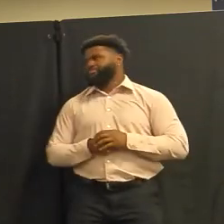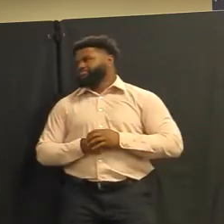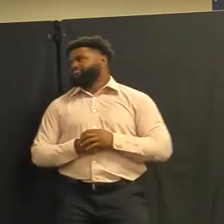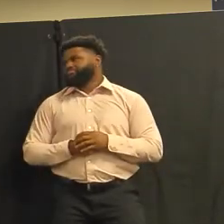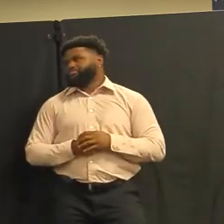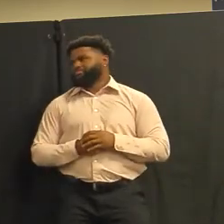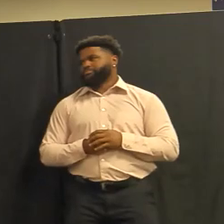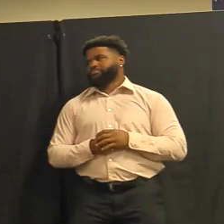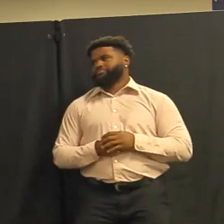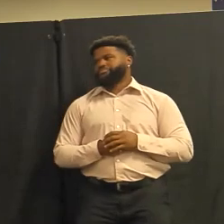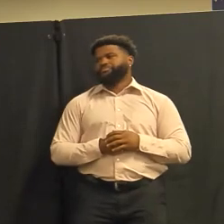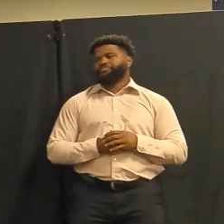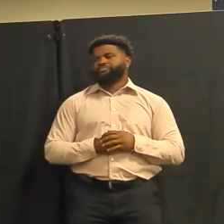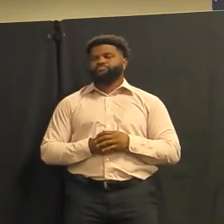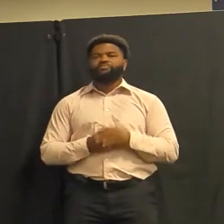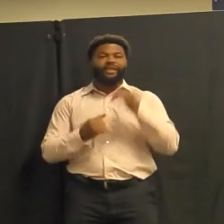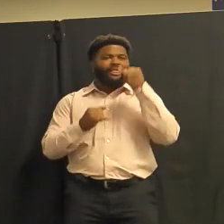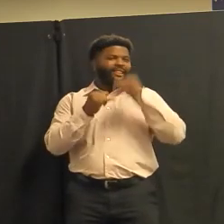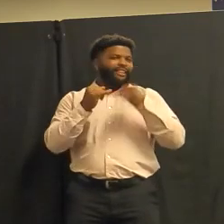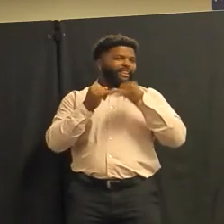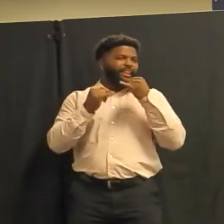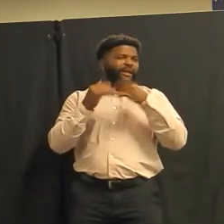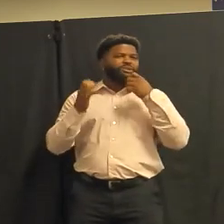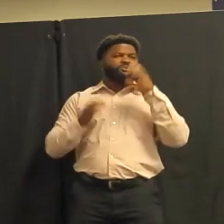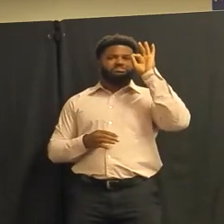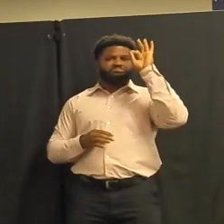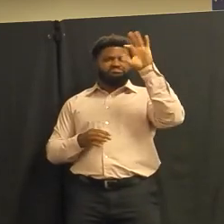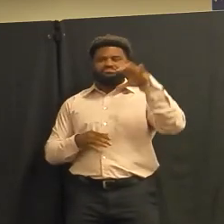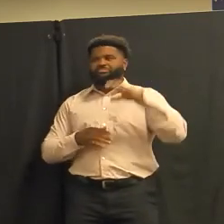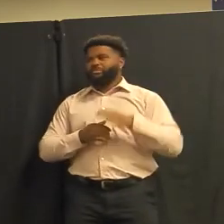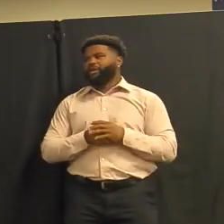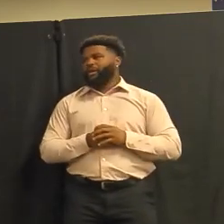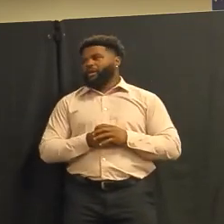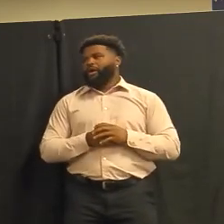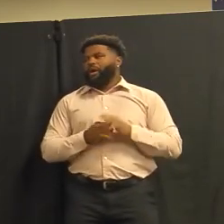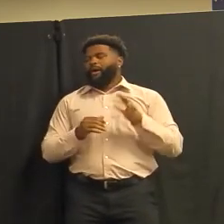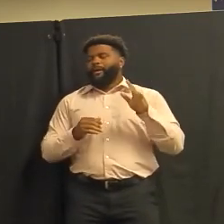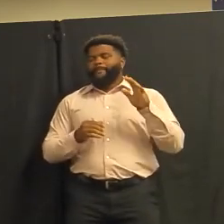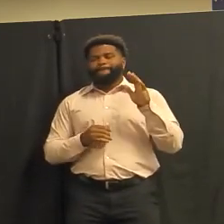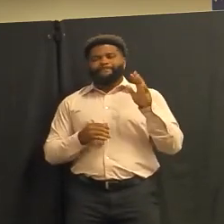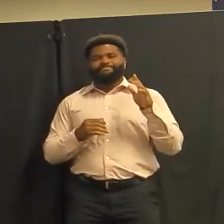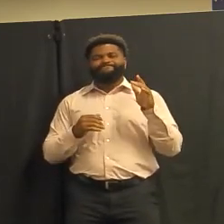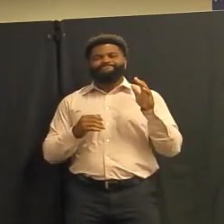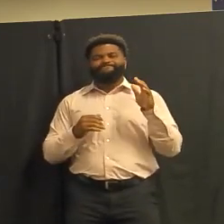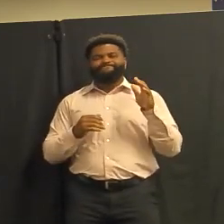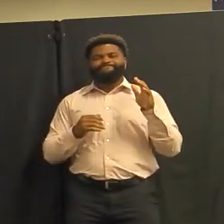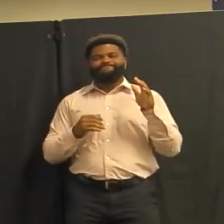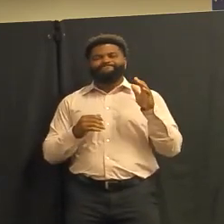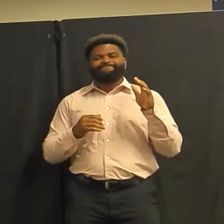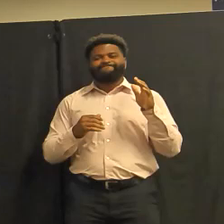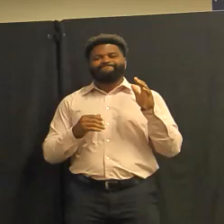The last thing that I kind of want to talk about and is